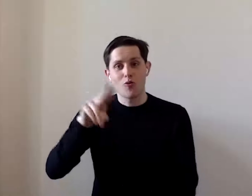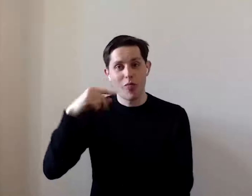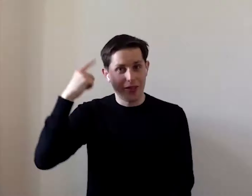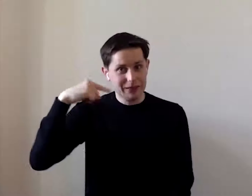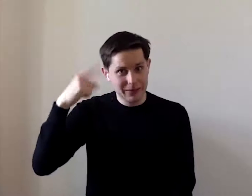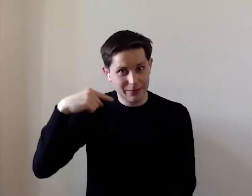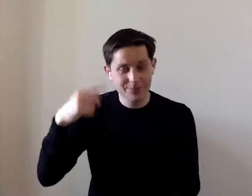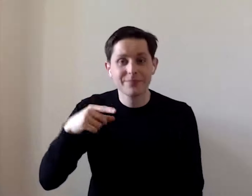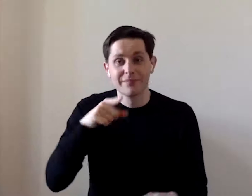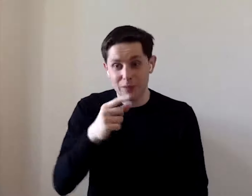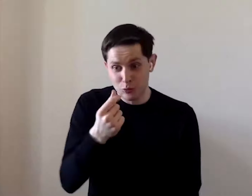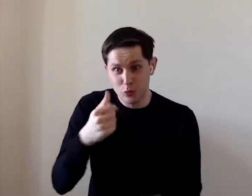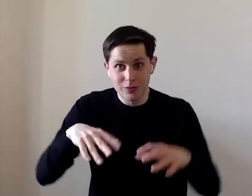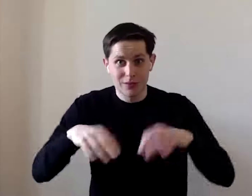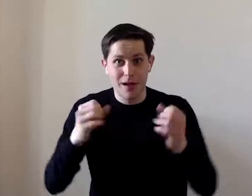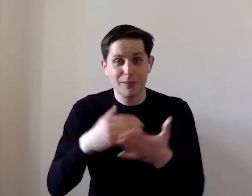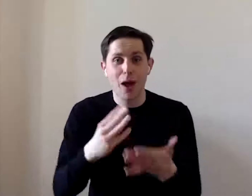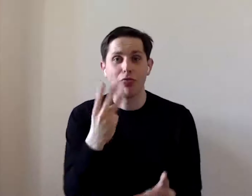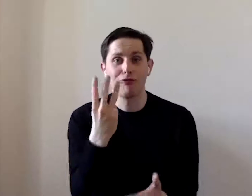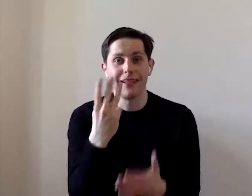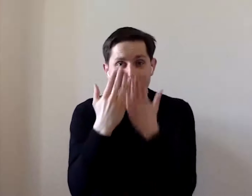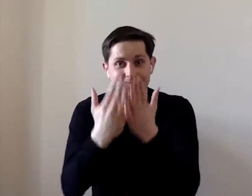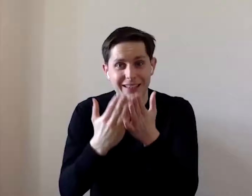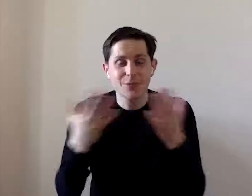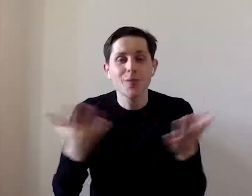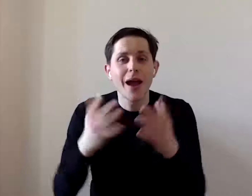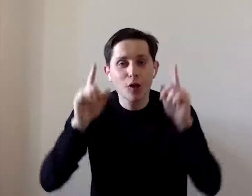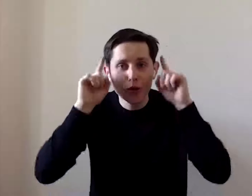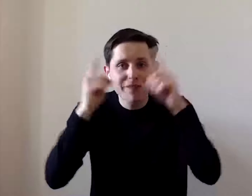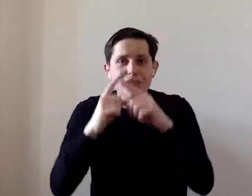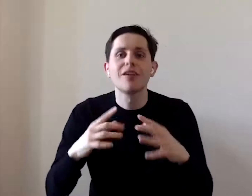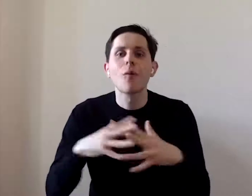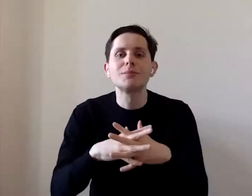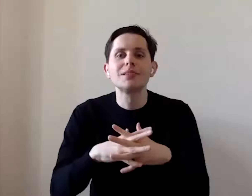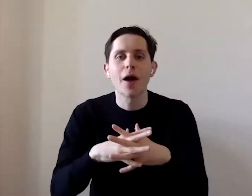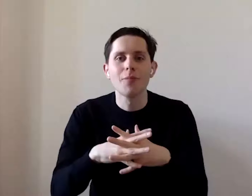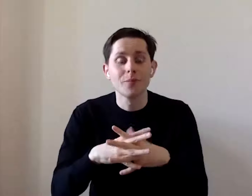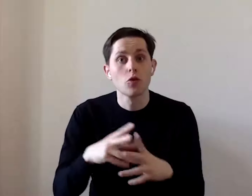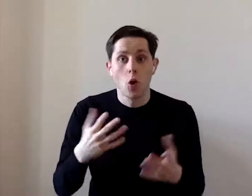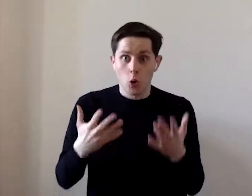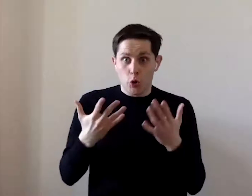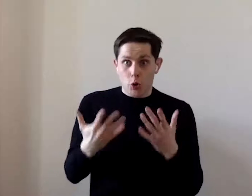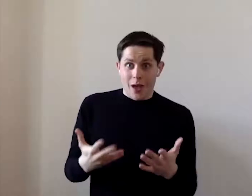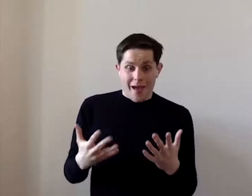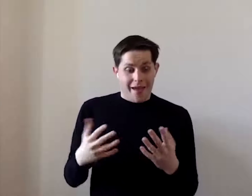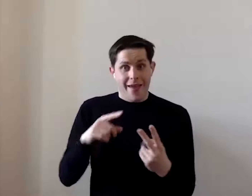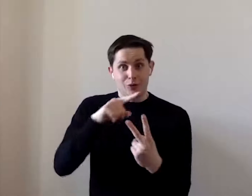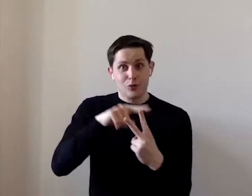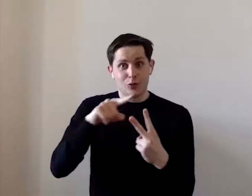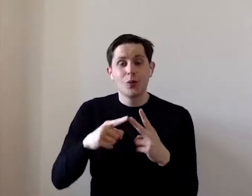Royal College of Art in 2021 and is about to start his Part 3 at the University of Westminster. We are also supported today